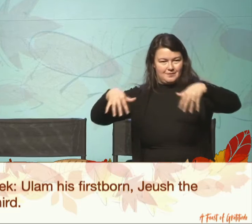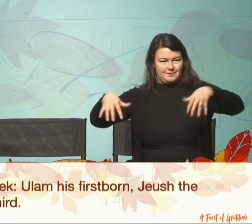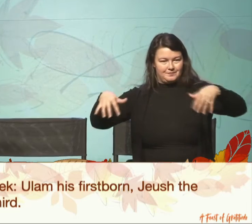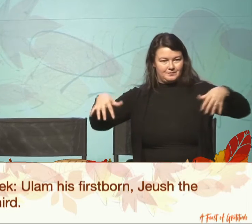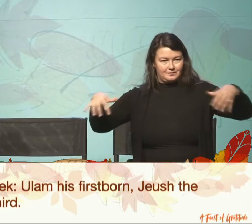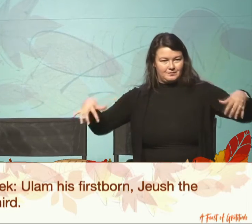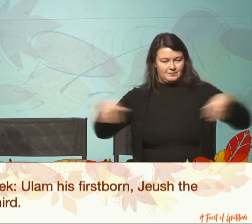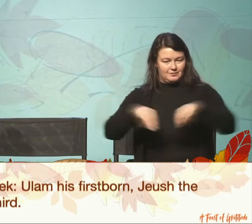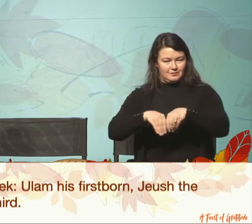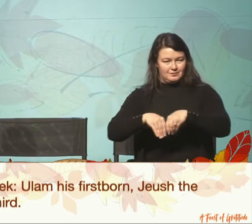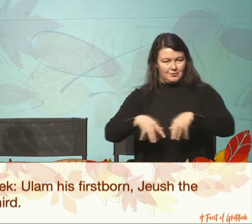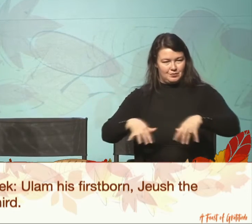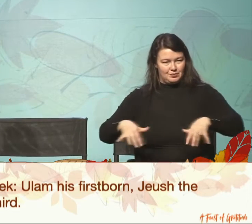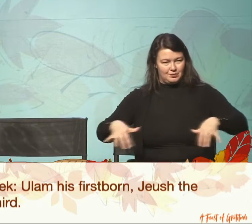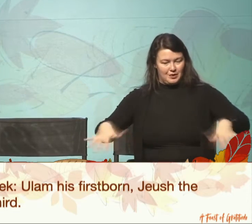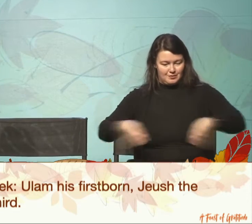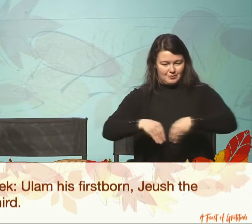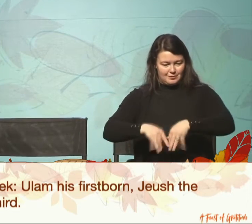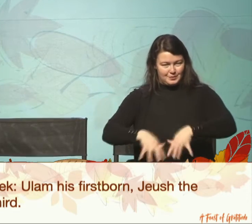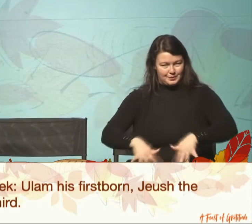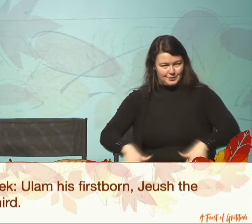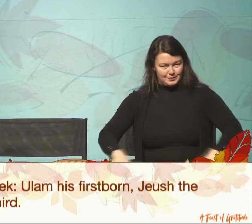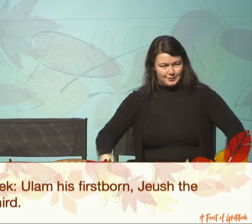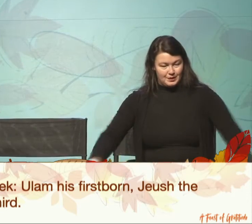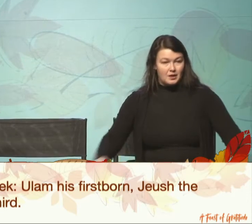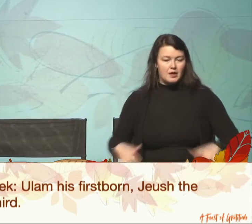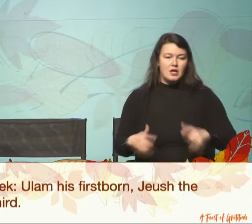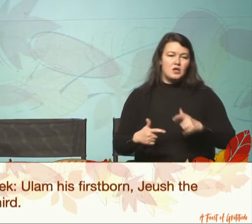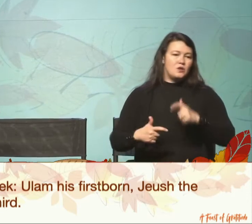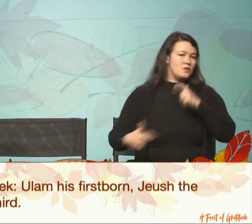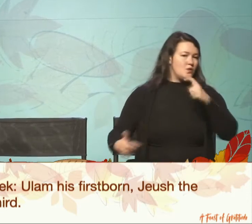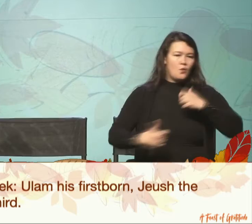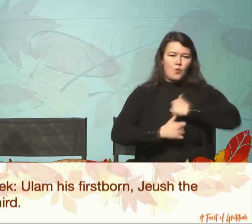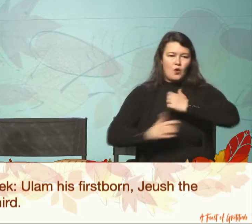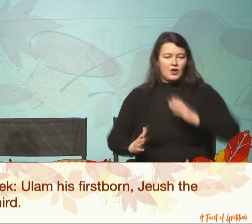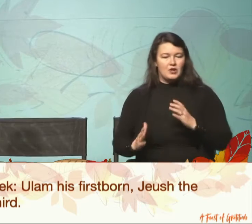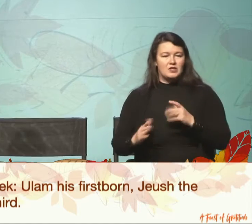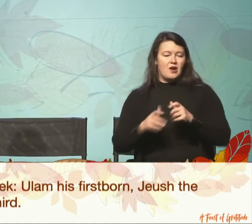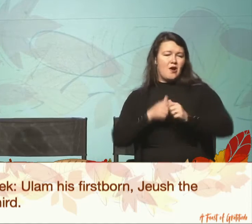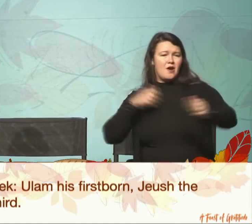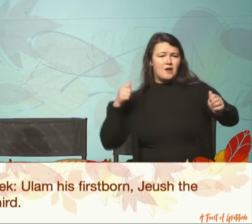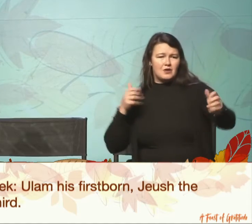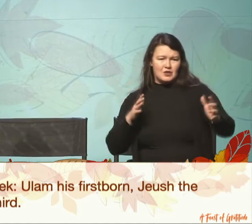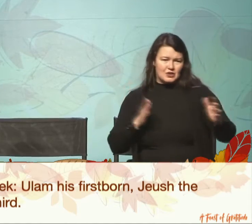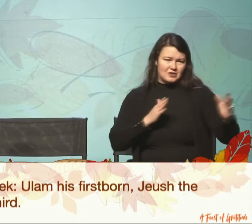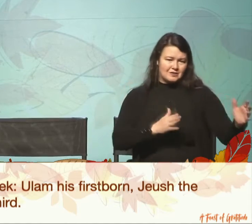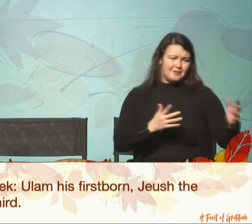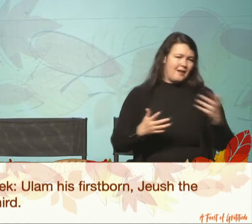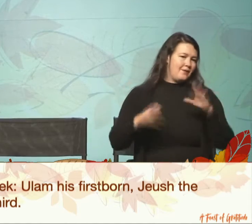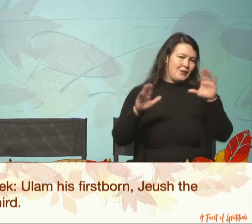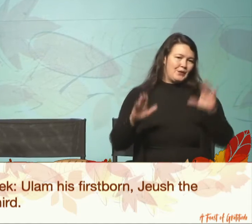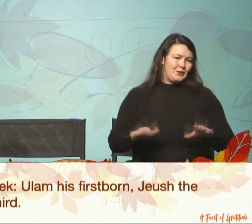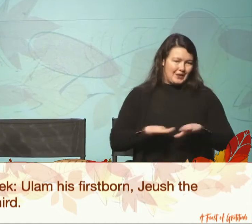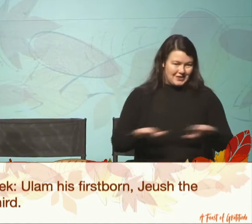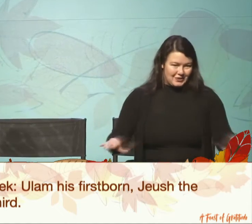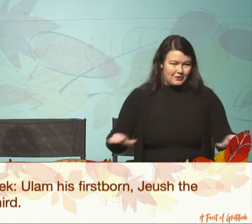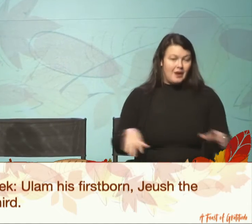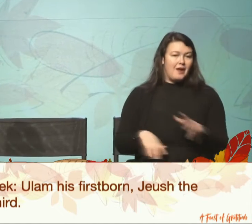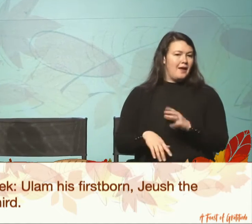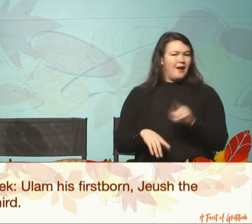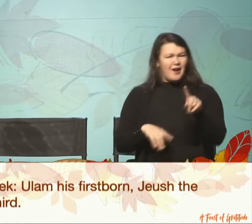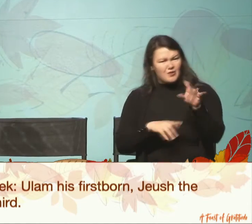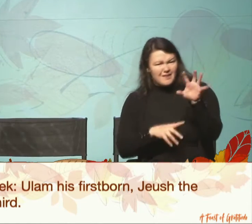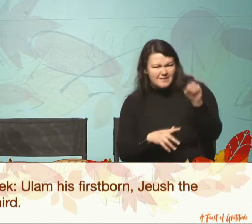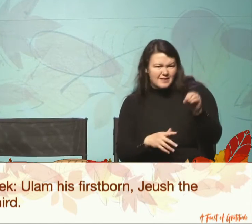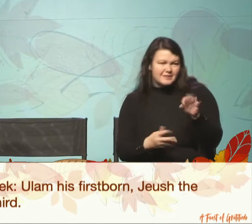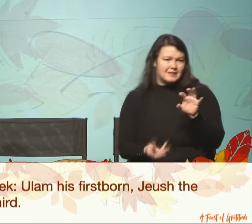these children. And the sons of Ulam were mighty warriors, archers, having many children and grandchildren, 150. And